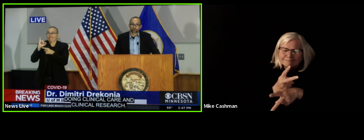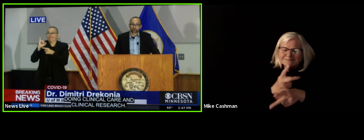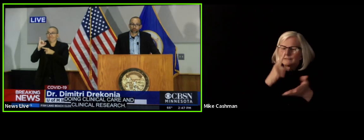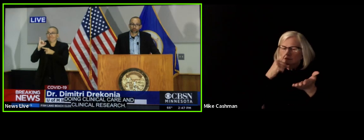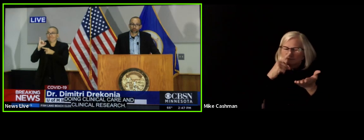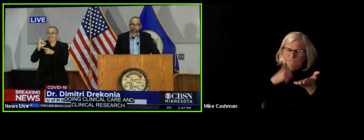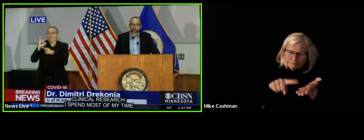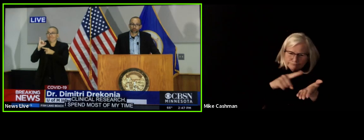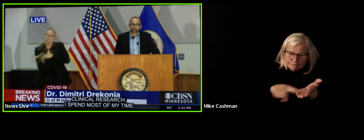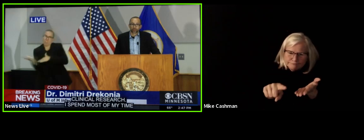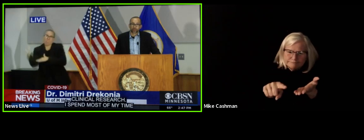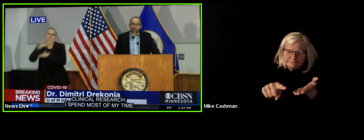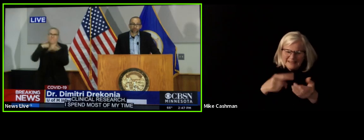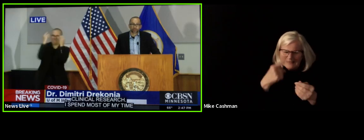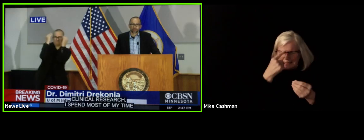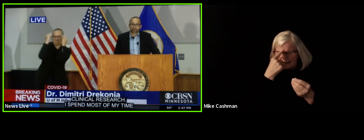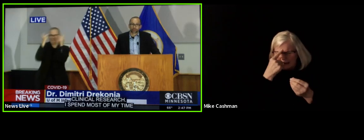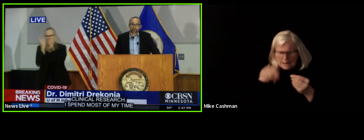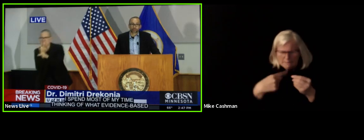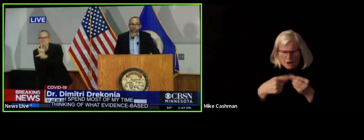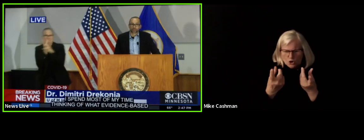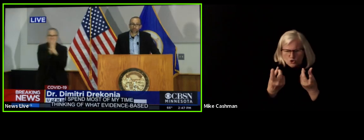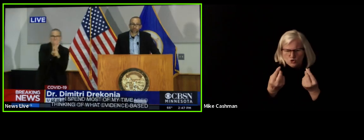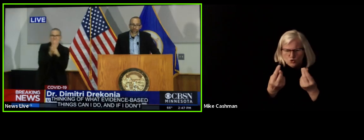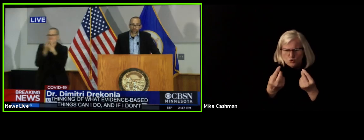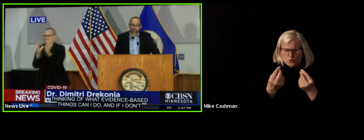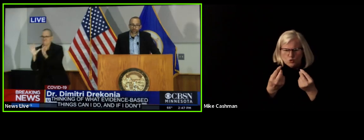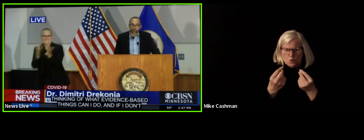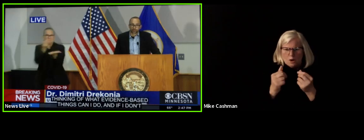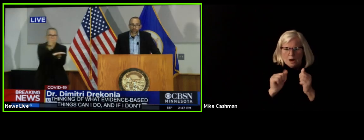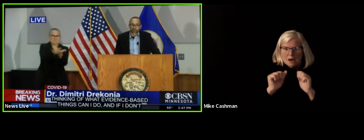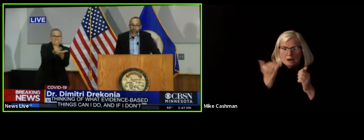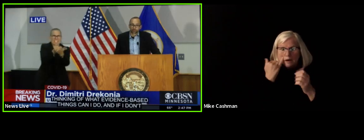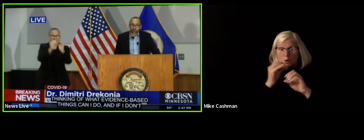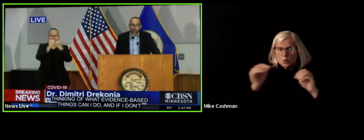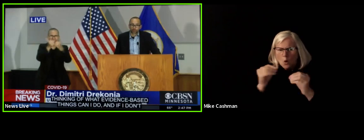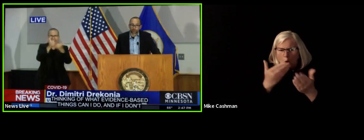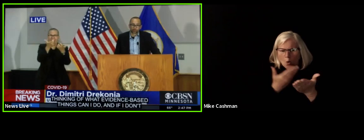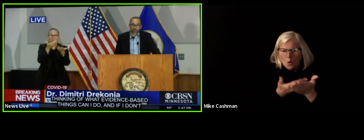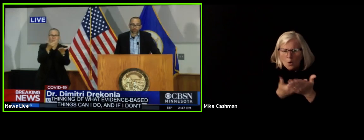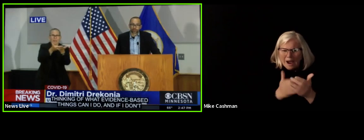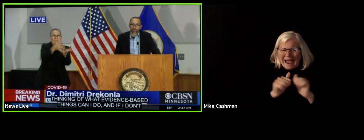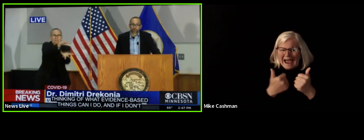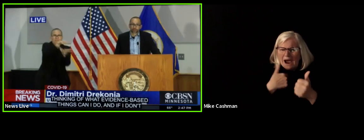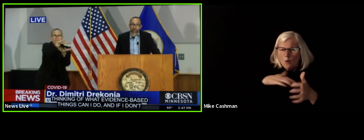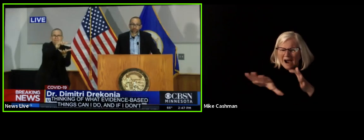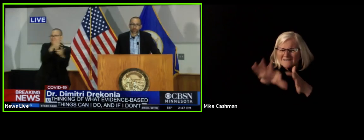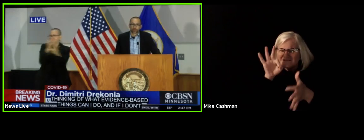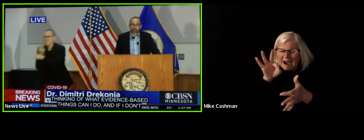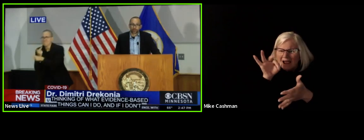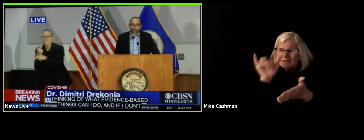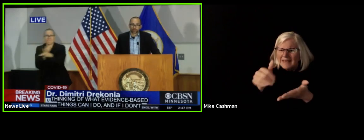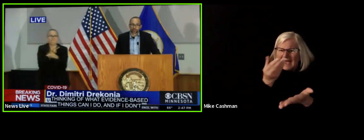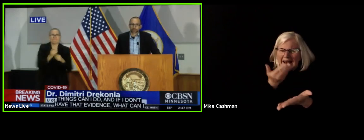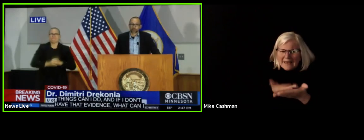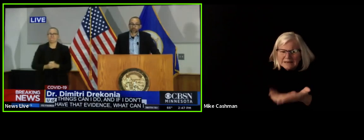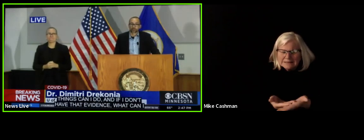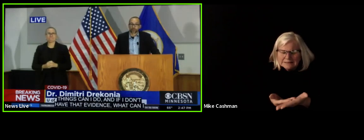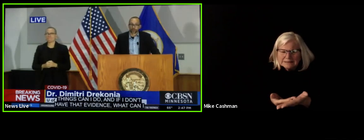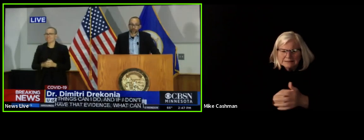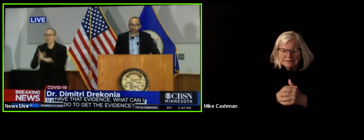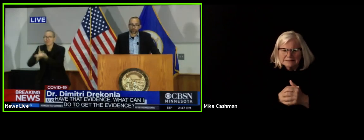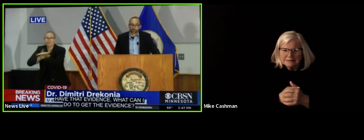do? And if I don't have that evidence, what can I do to get that evidence? And so I look at this debate about masking,